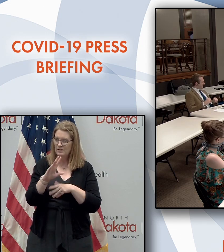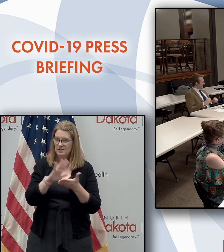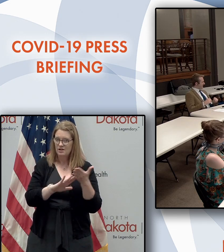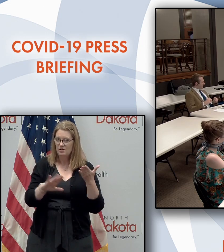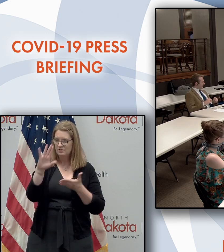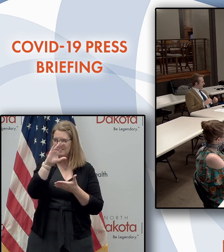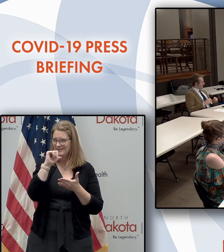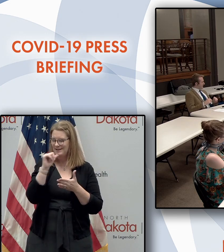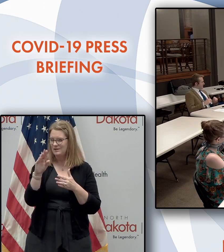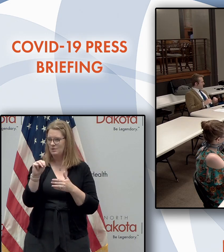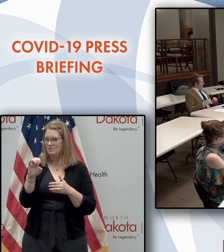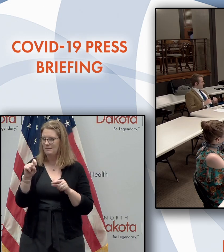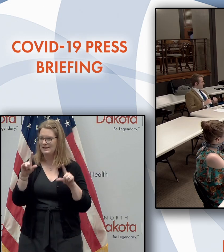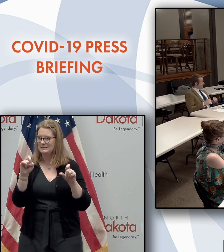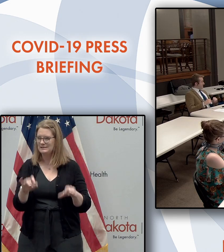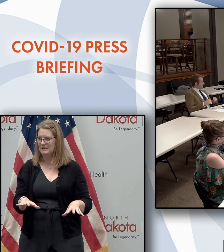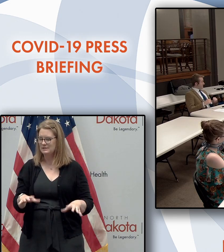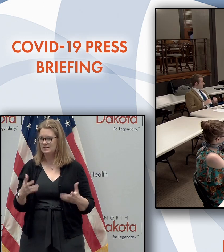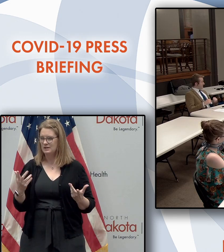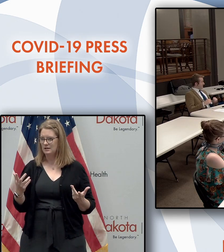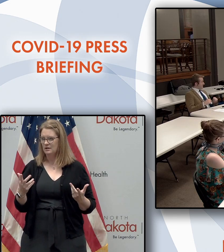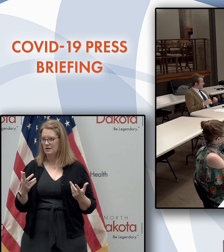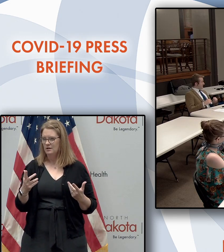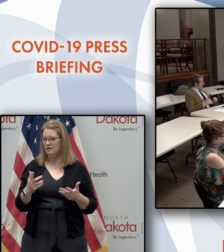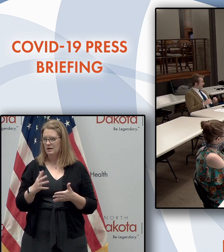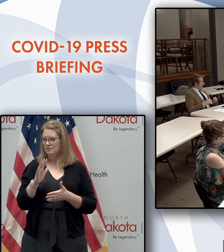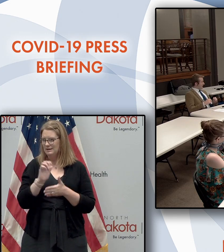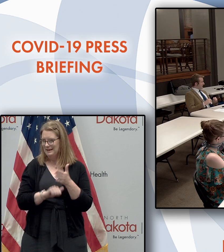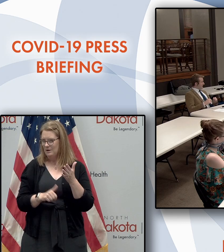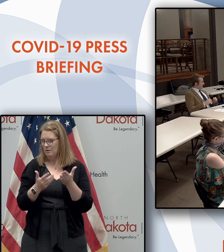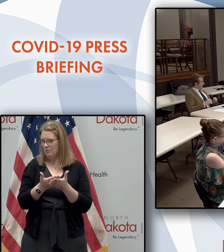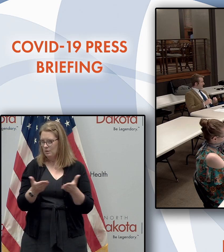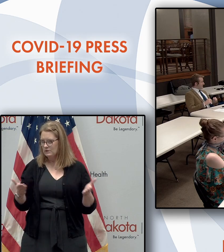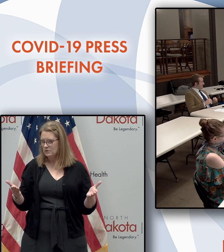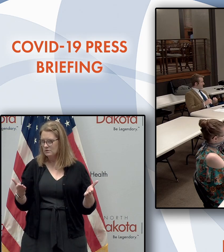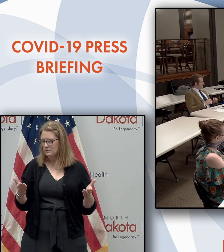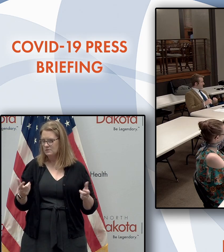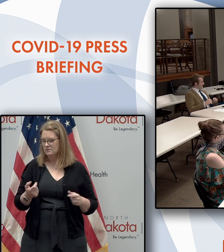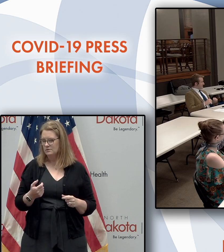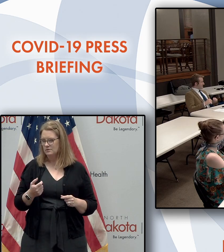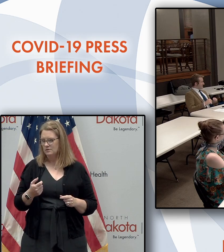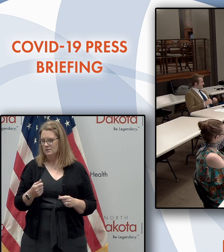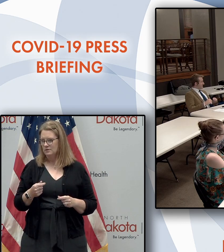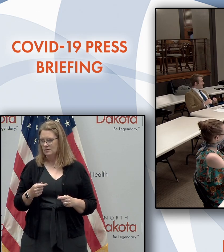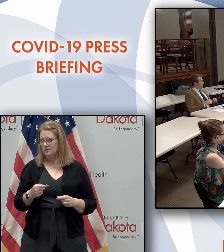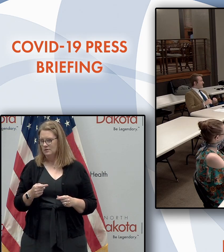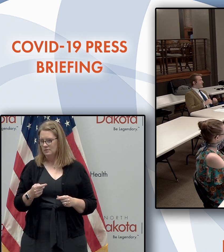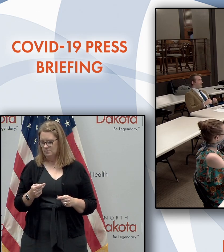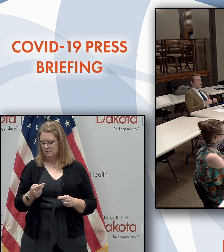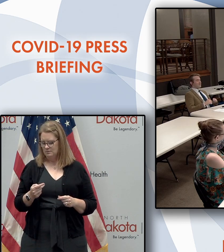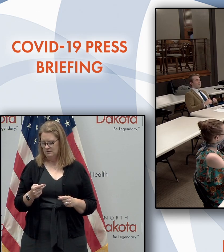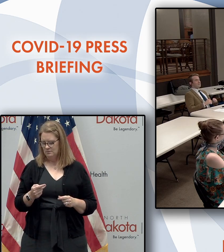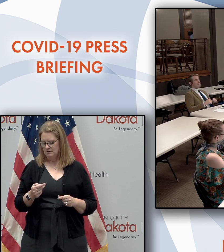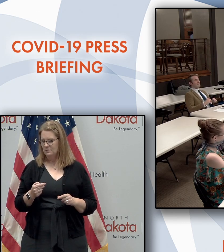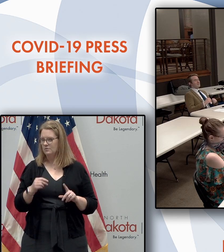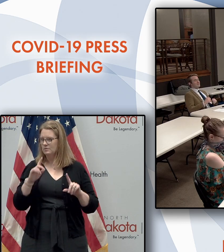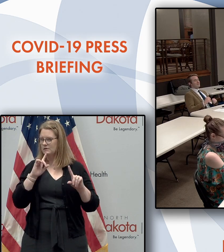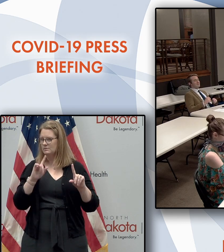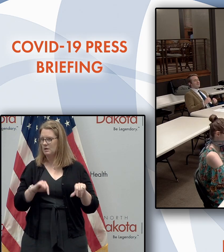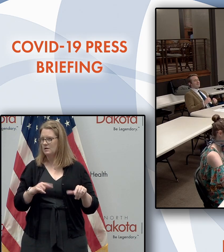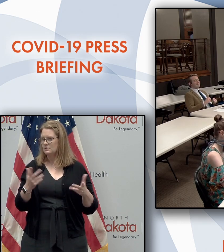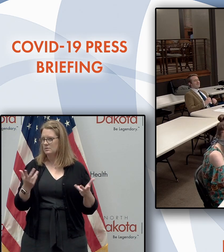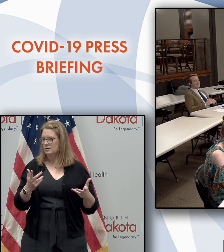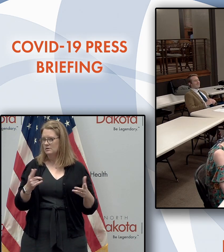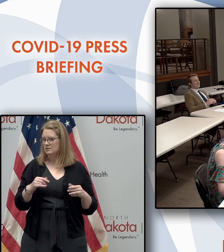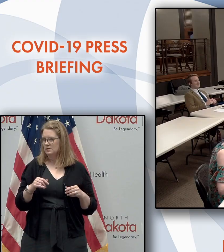to do mass testing for students in fear that it would take away resources. What's your response regarding those concerns as we move to